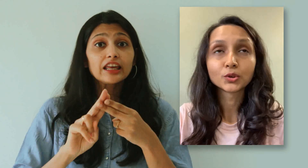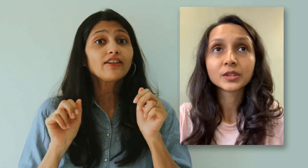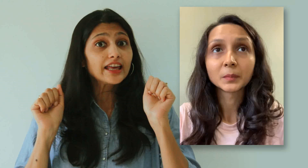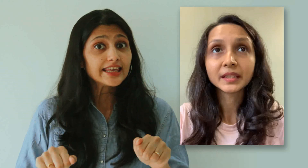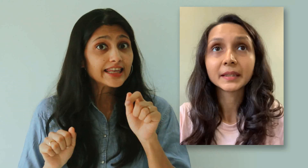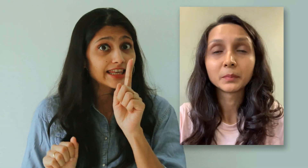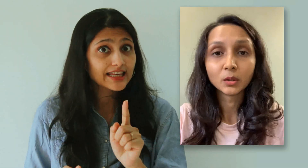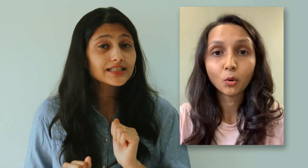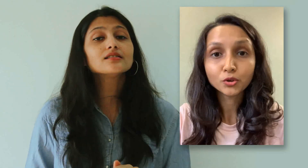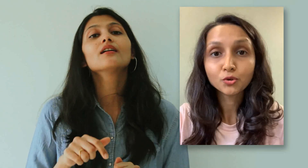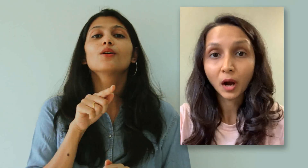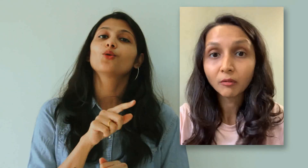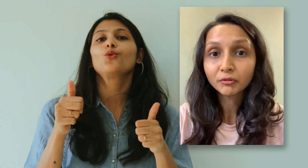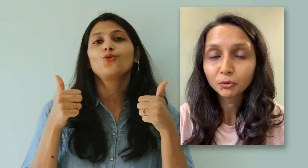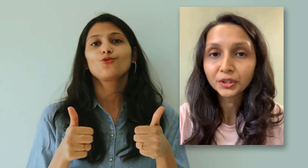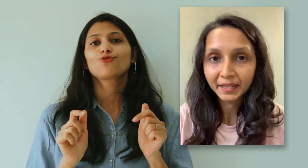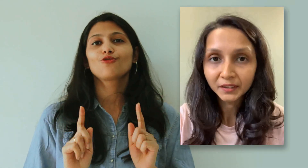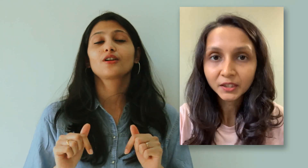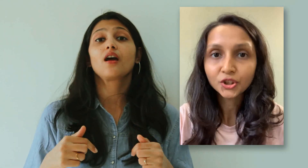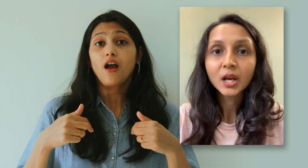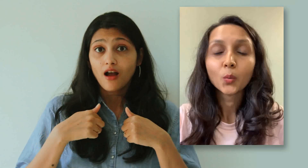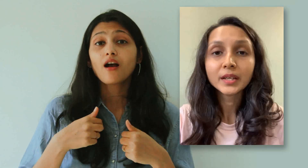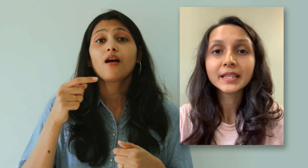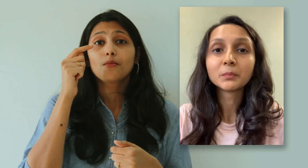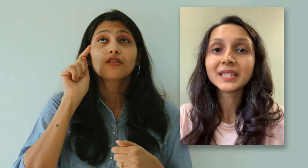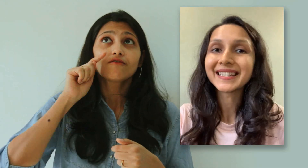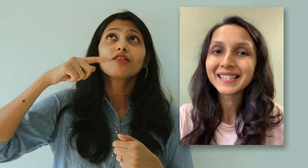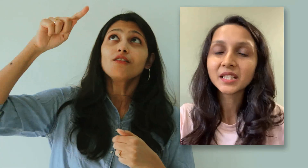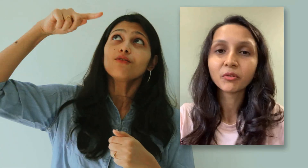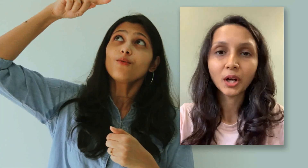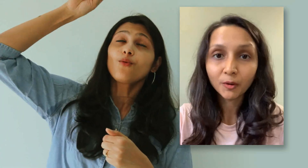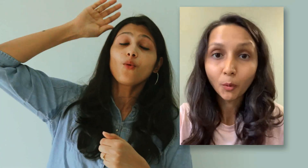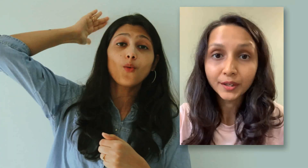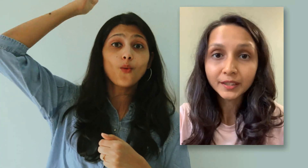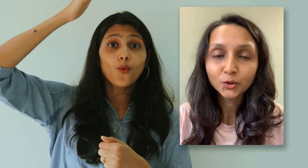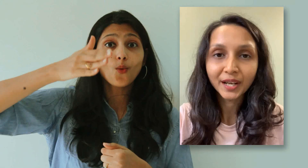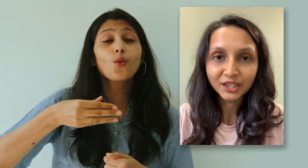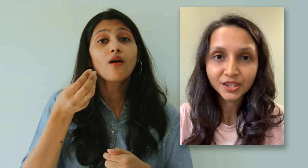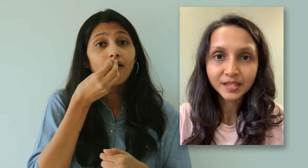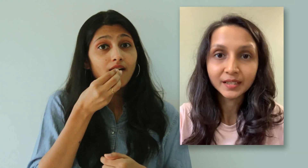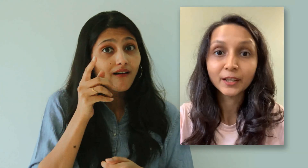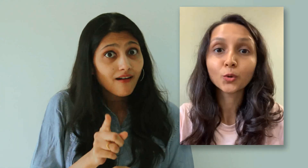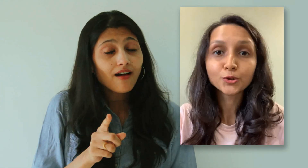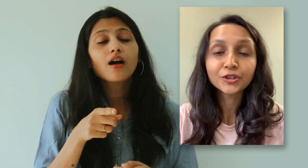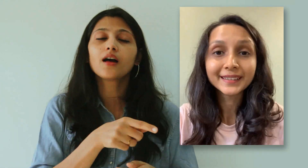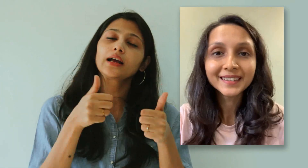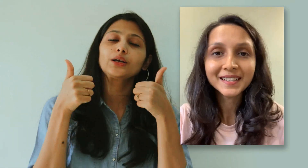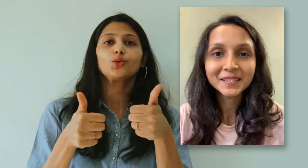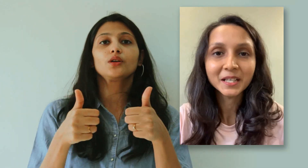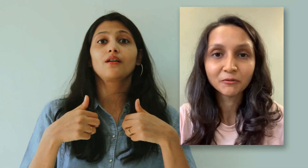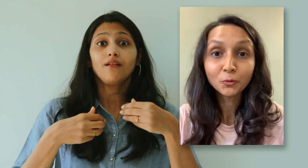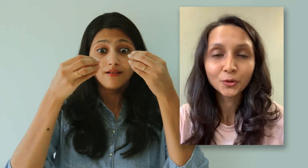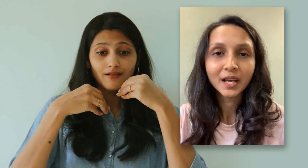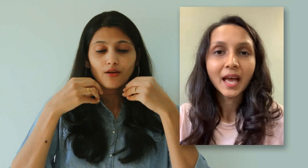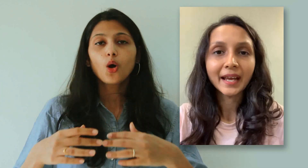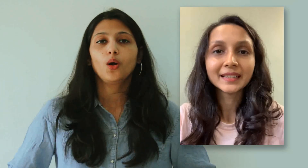and also something that belongs to our food heritage, will it be easy for our body to digest it and to also recognize it